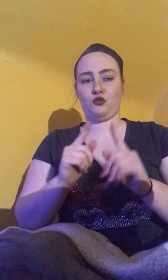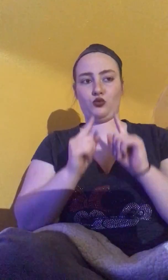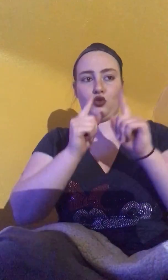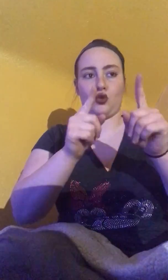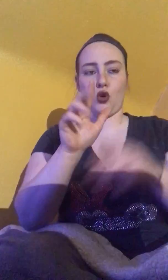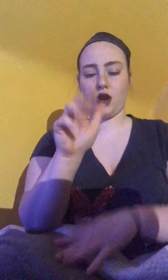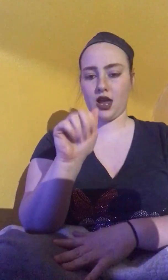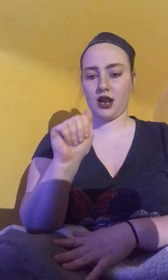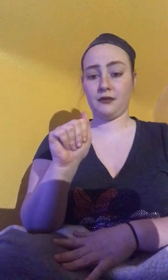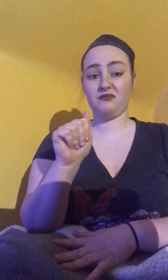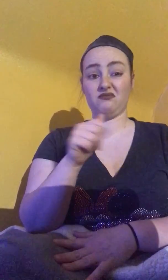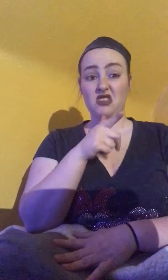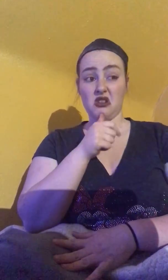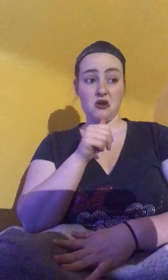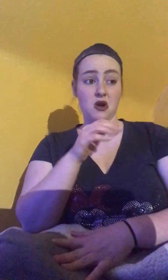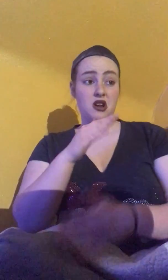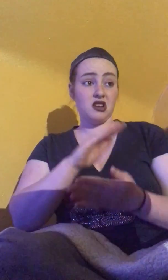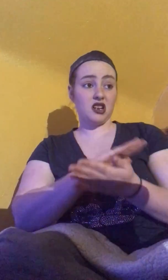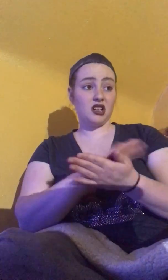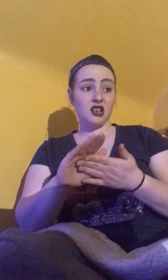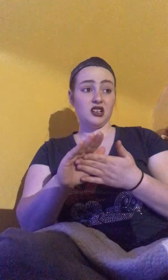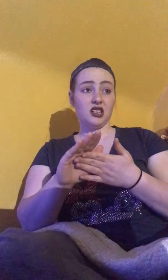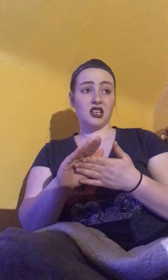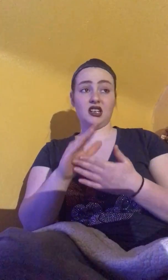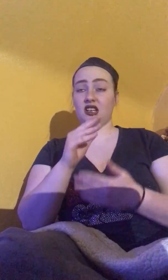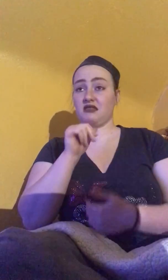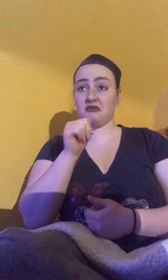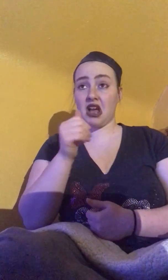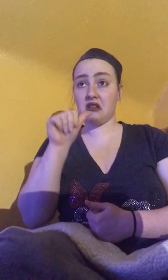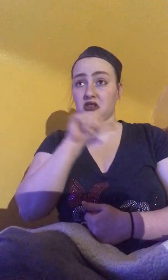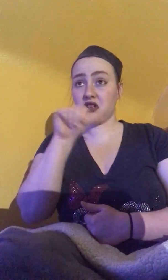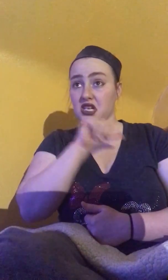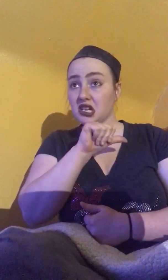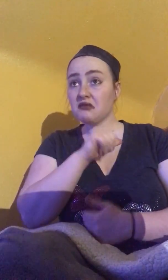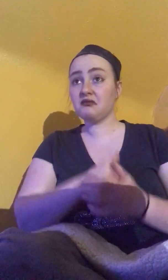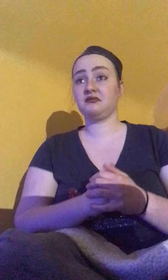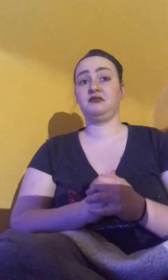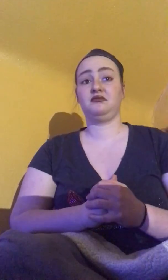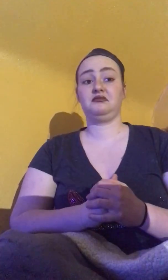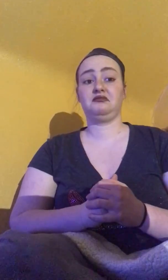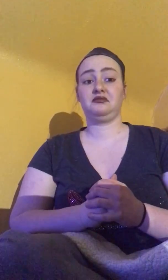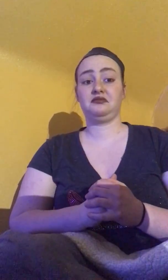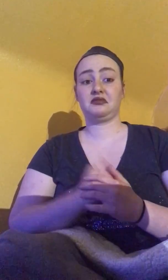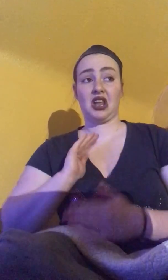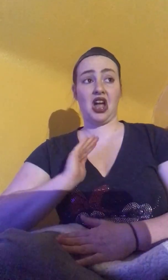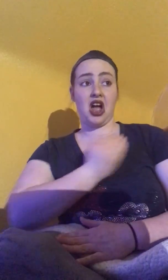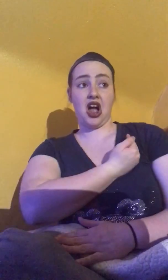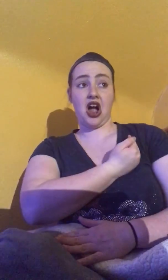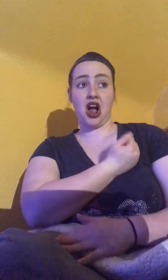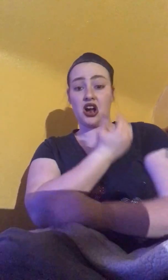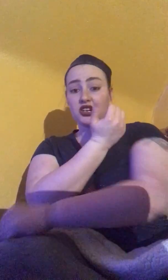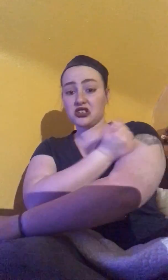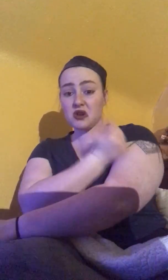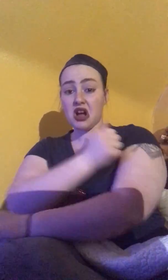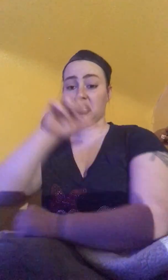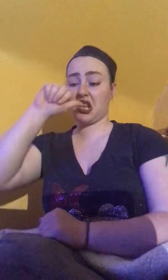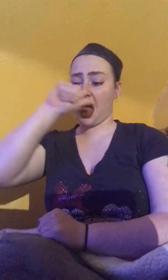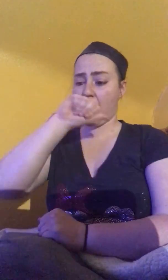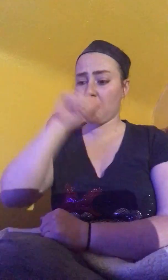are clean and sober, you know when we first get clean and our drugs, our alcohol, whatever it was